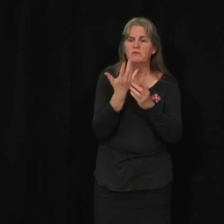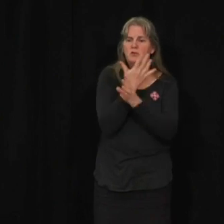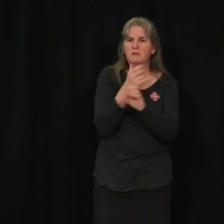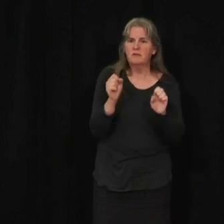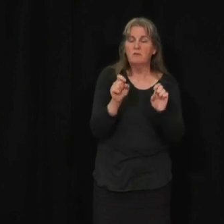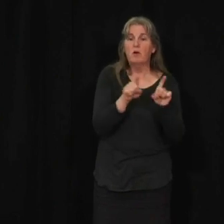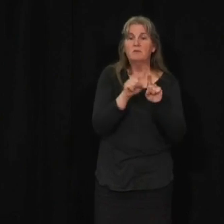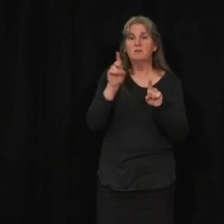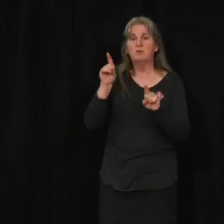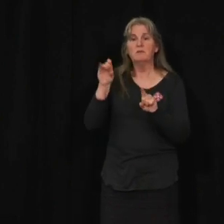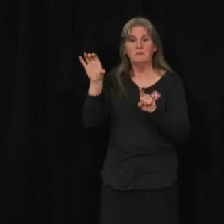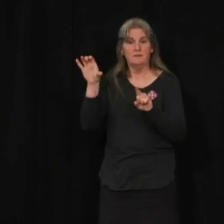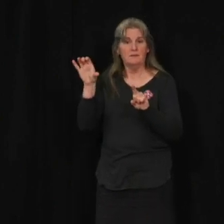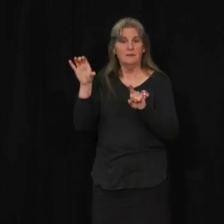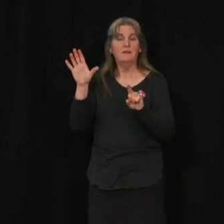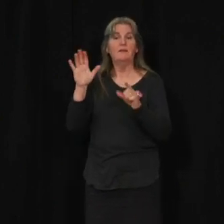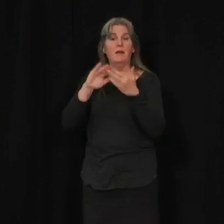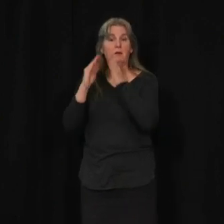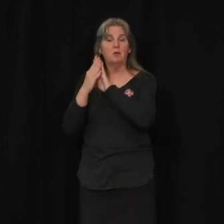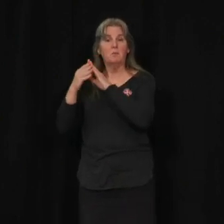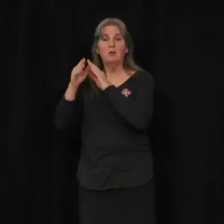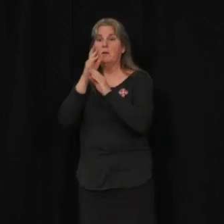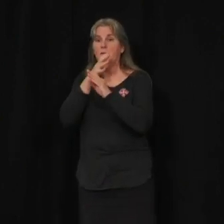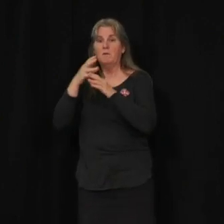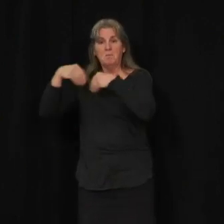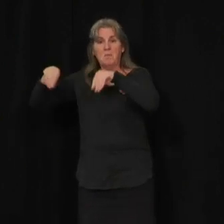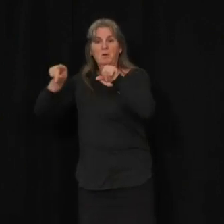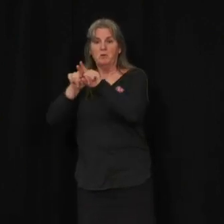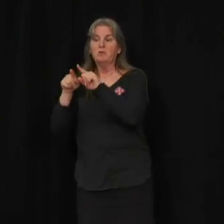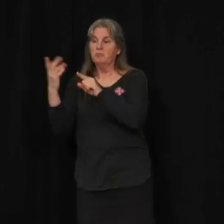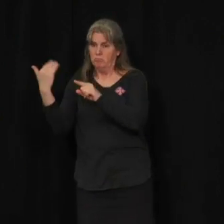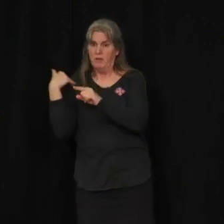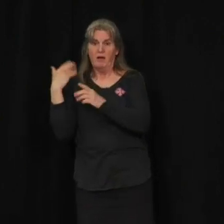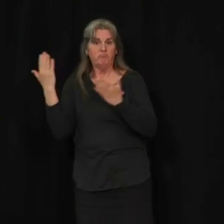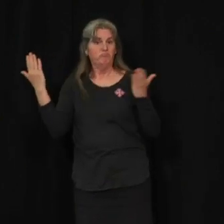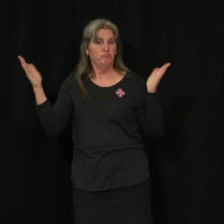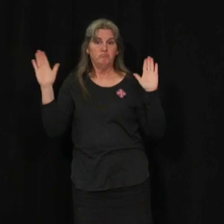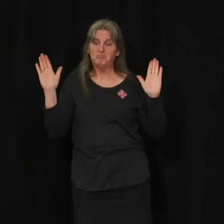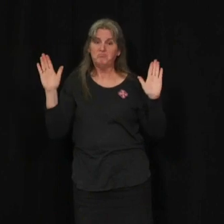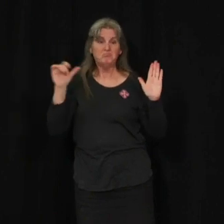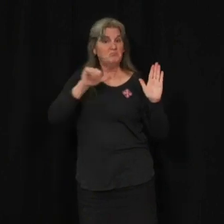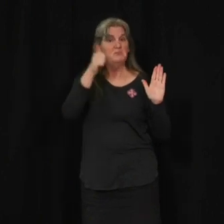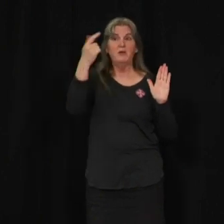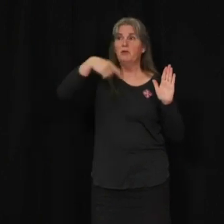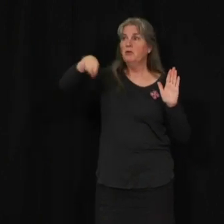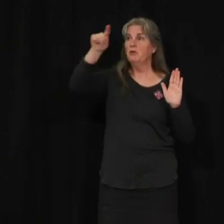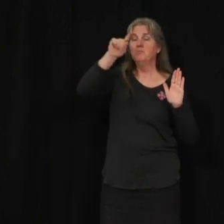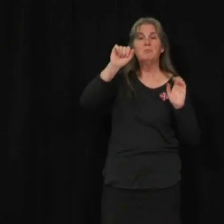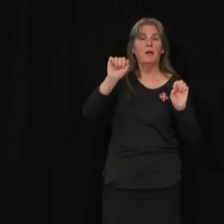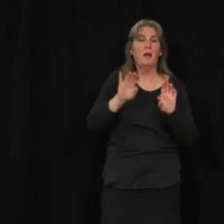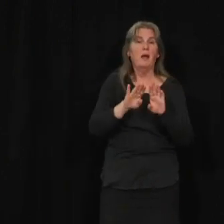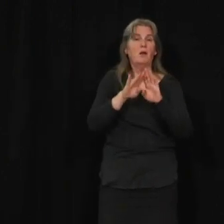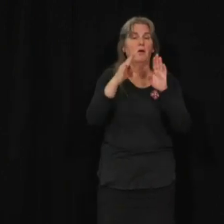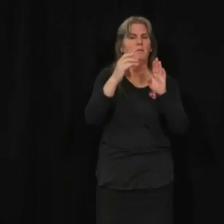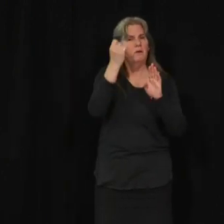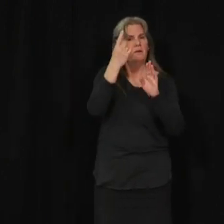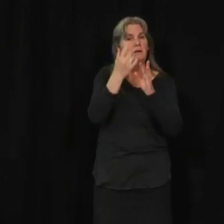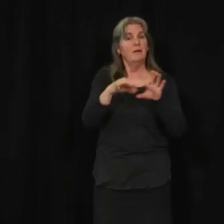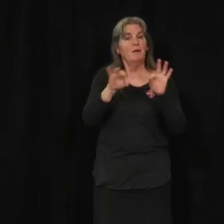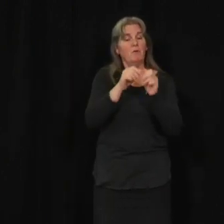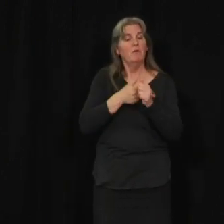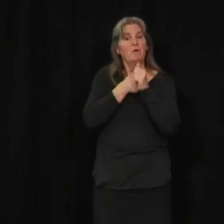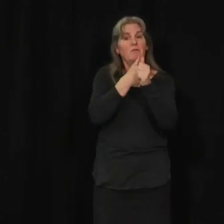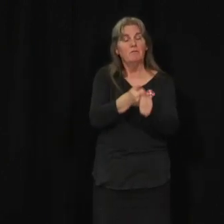Dawson Community Market, and others are free to open as long as they follow the